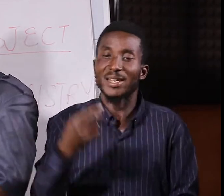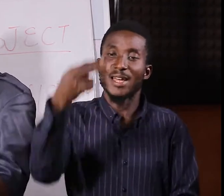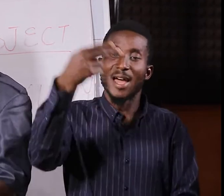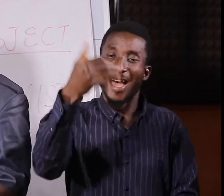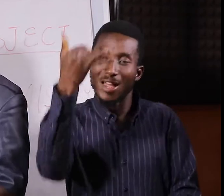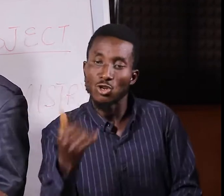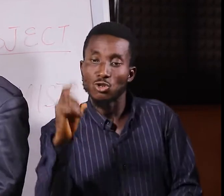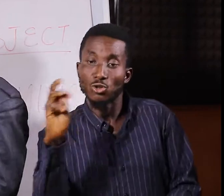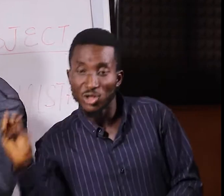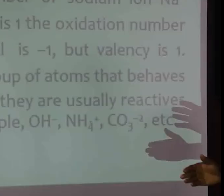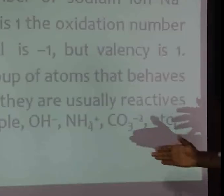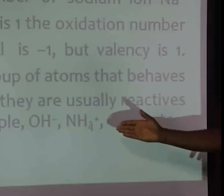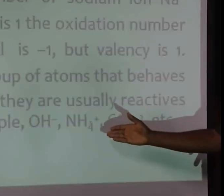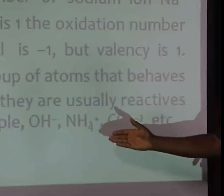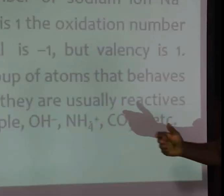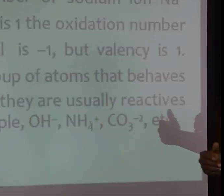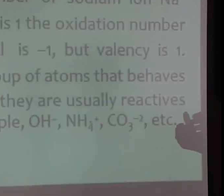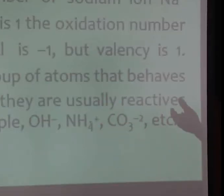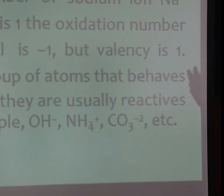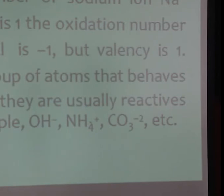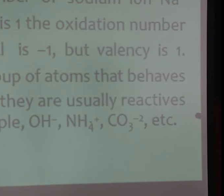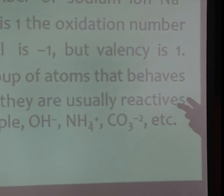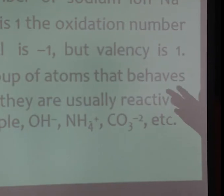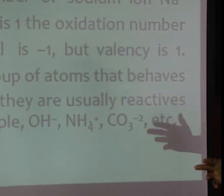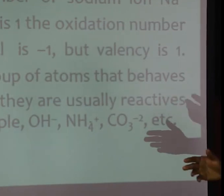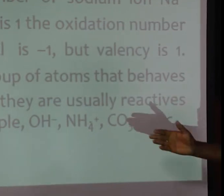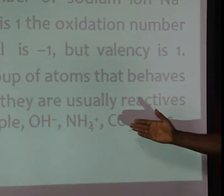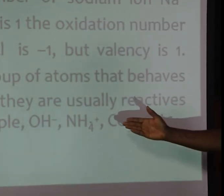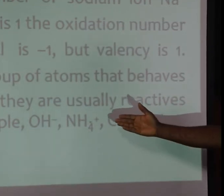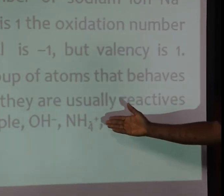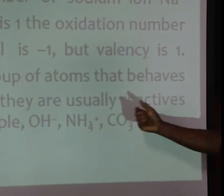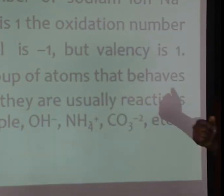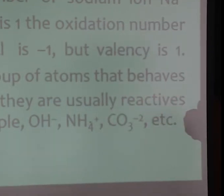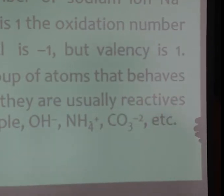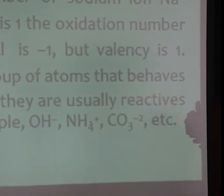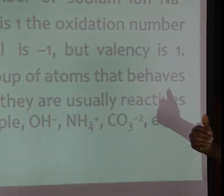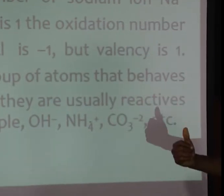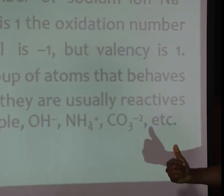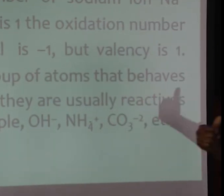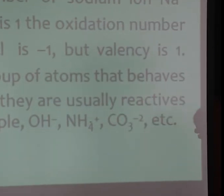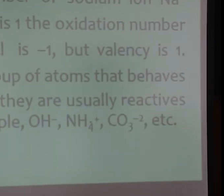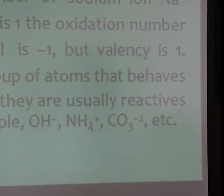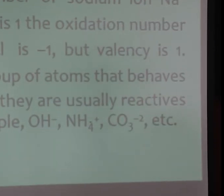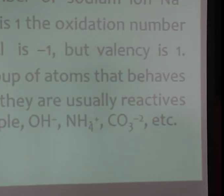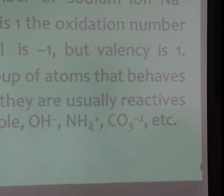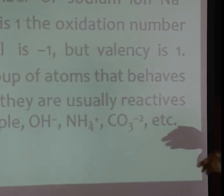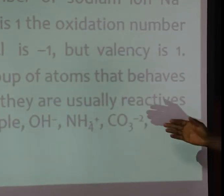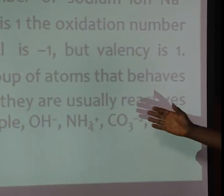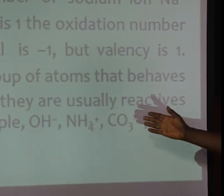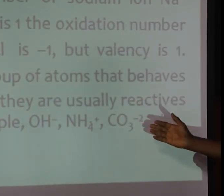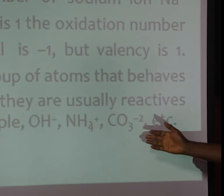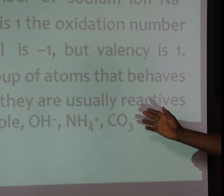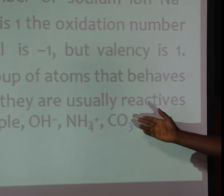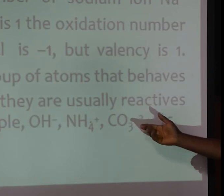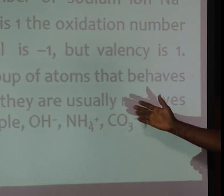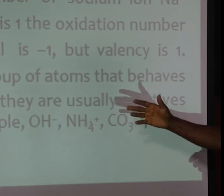it hydroxyl ion. Ammonium ion, nitrogen plus and hydrogen. You can see 4 atoms of hydrogen. You can